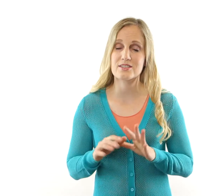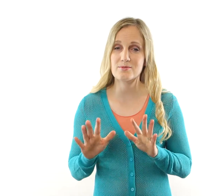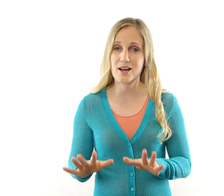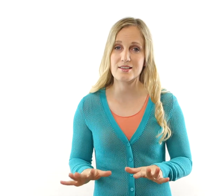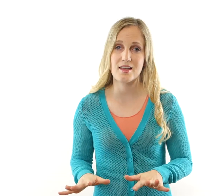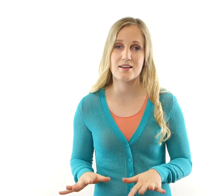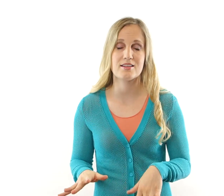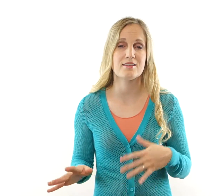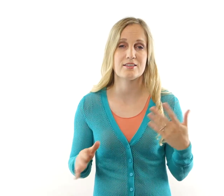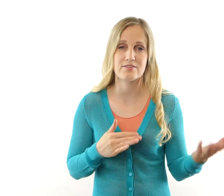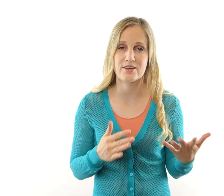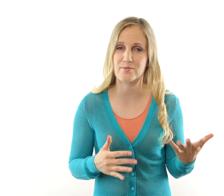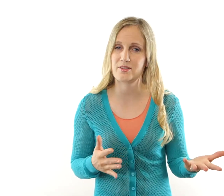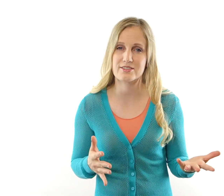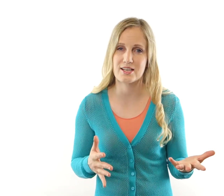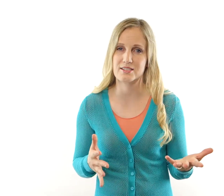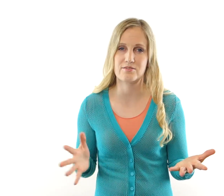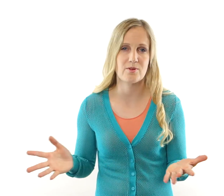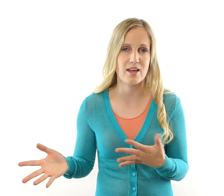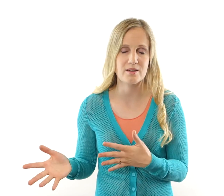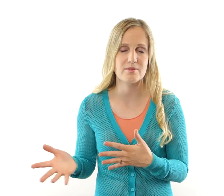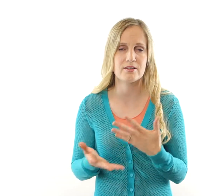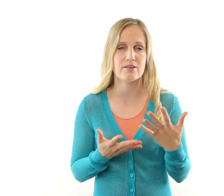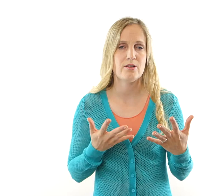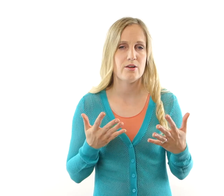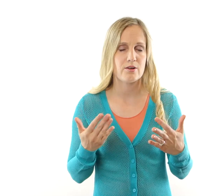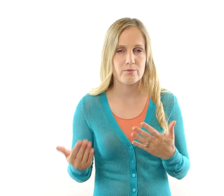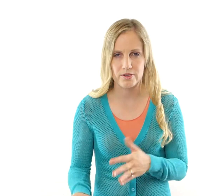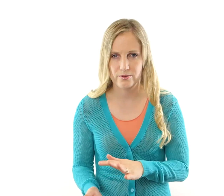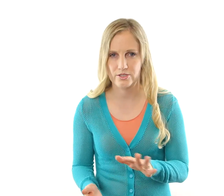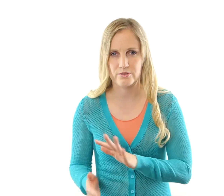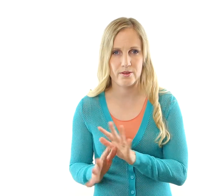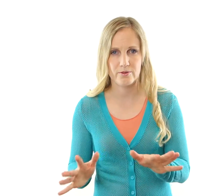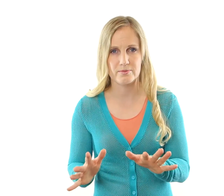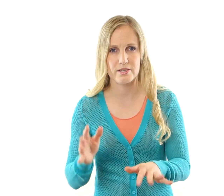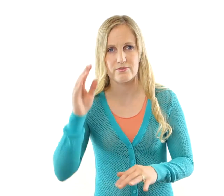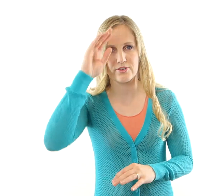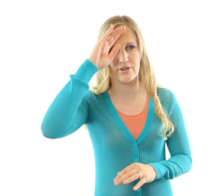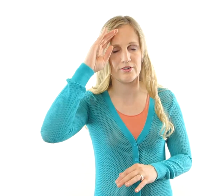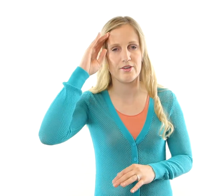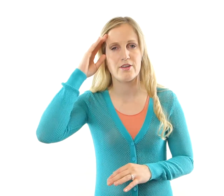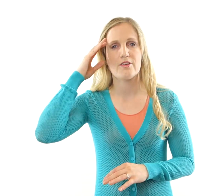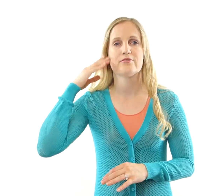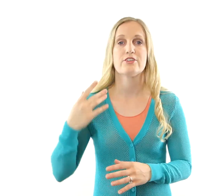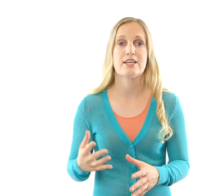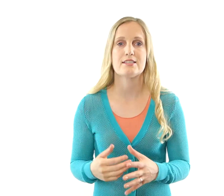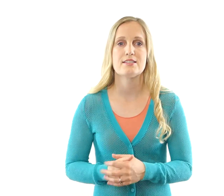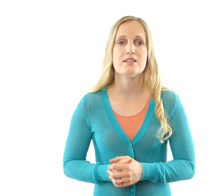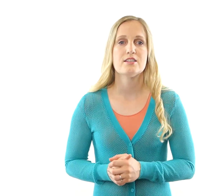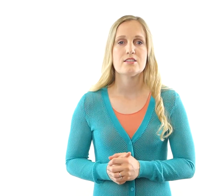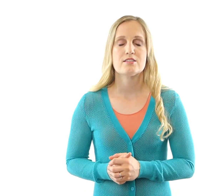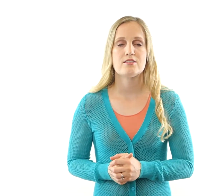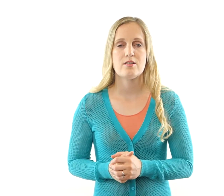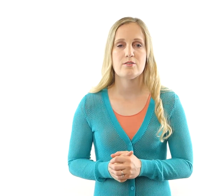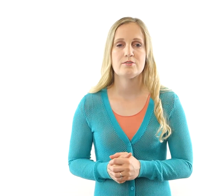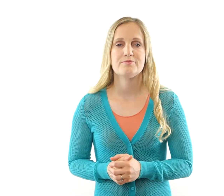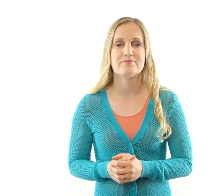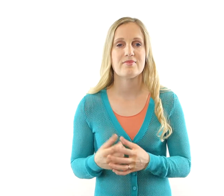is what I sign, and then I'll give you a couple other signs if you want to add them in there, or what you want to do that works best for your kids. So I